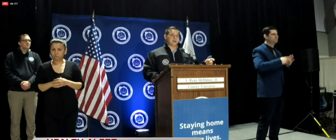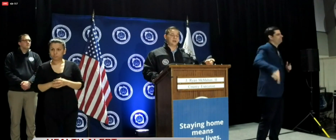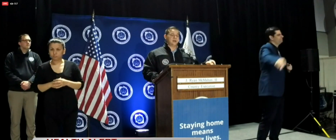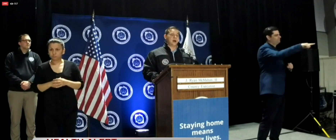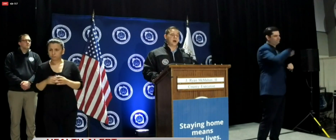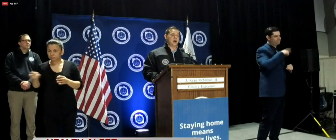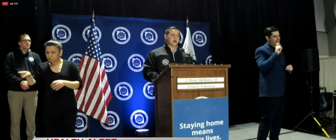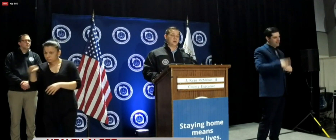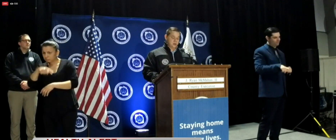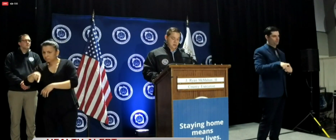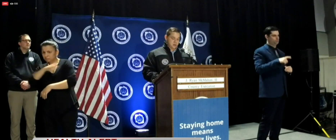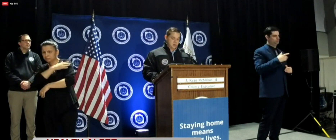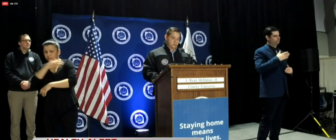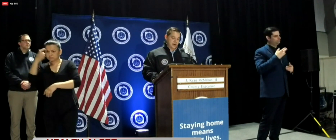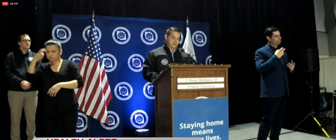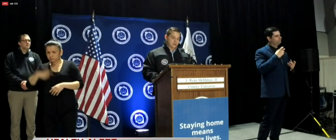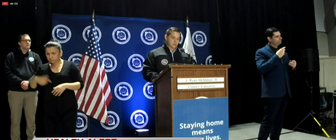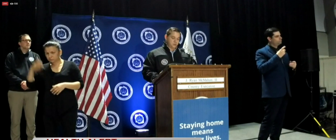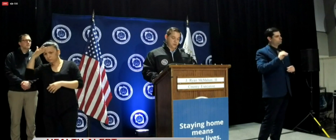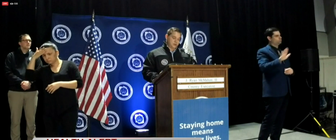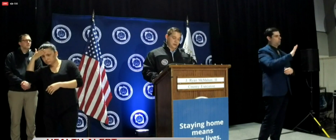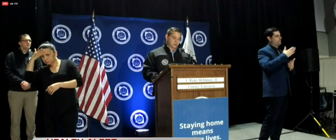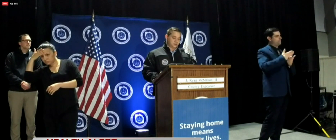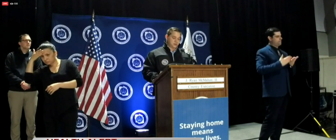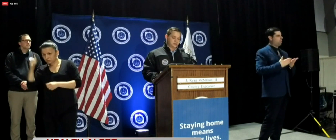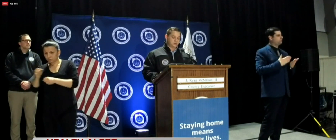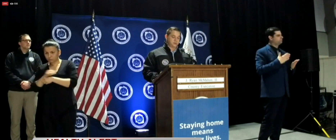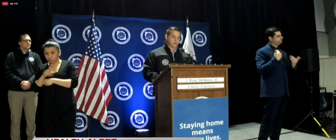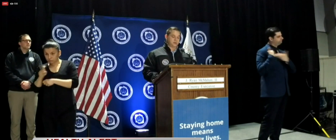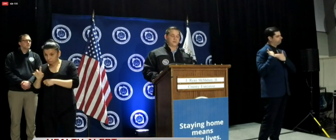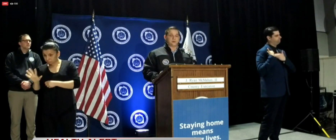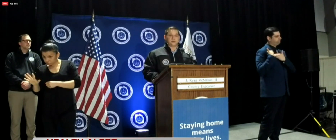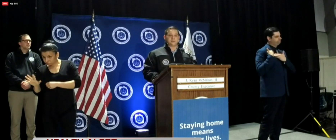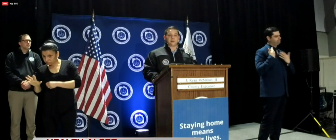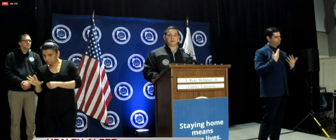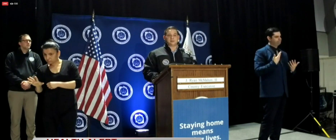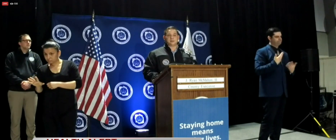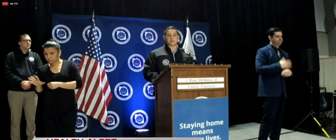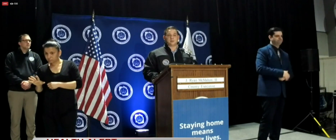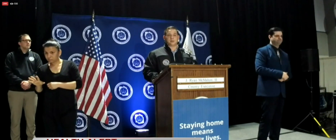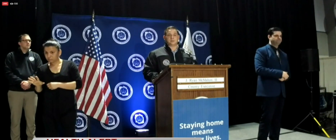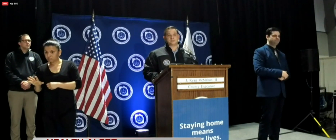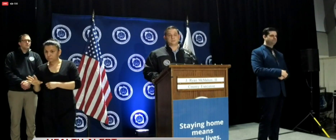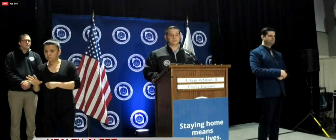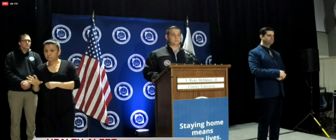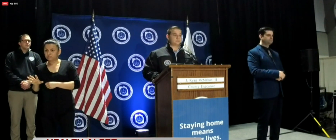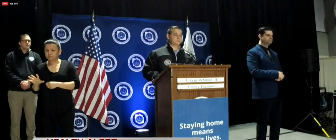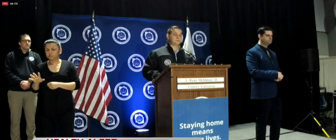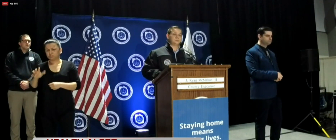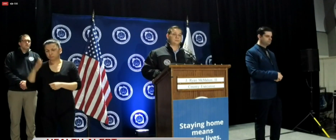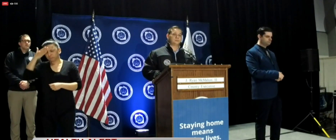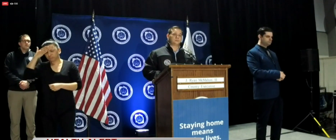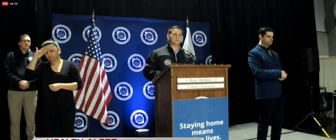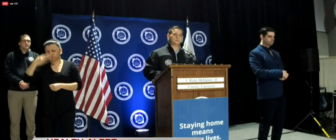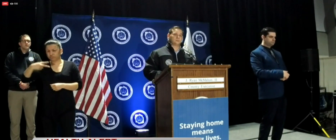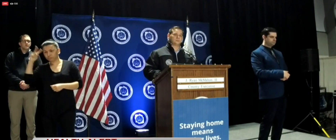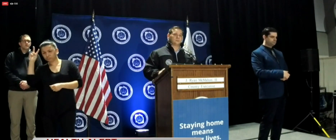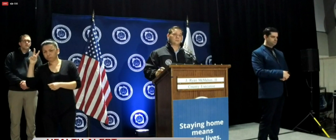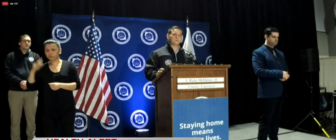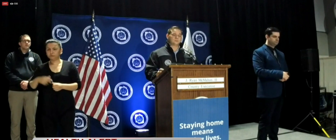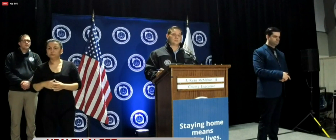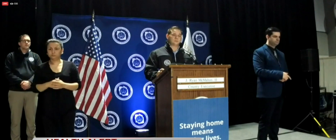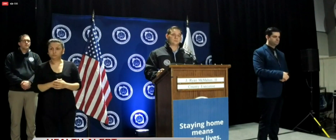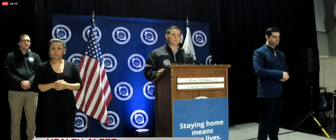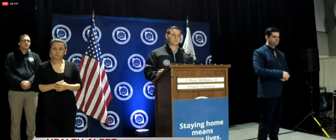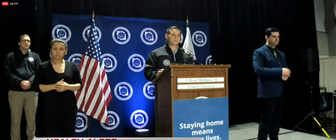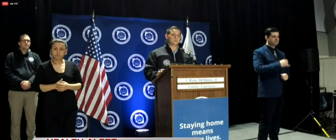sick. The positive news is that some of the things we've been looking for, we started to see a little bit. And in your wildest dreams, did you ever